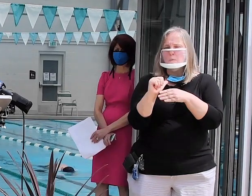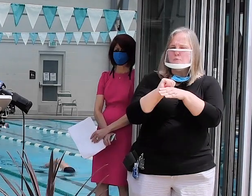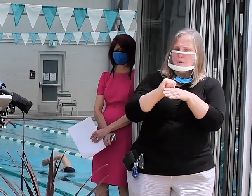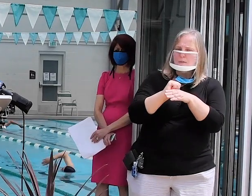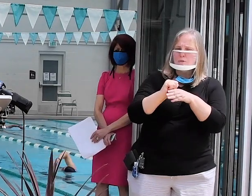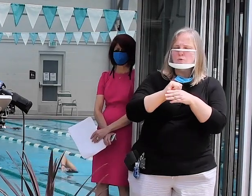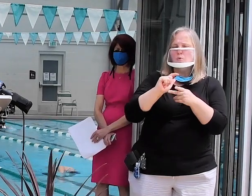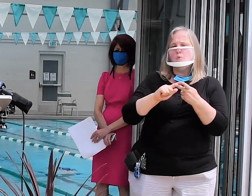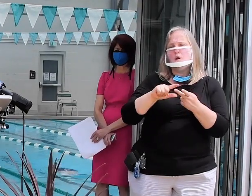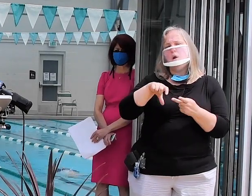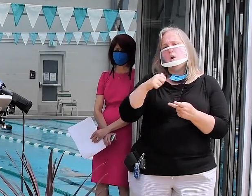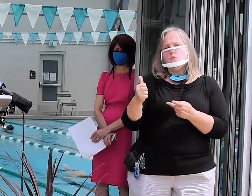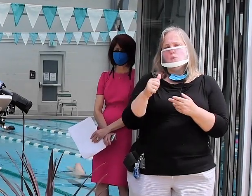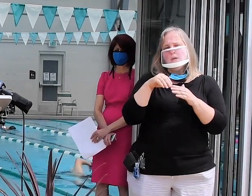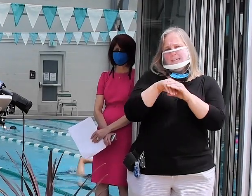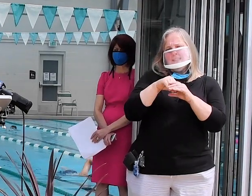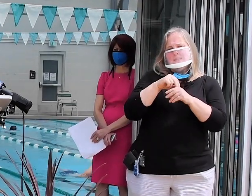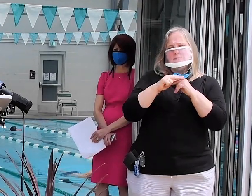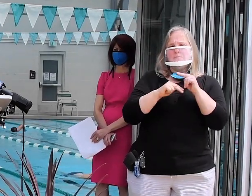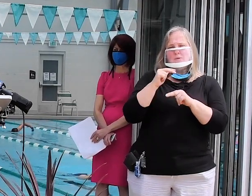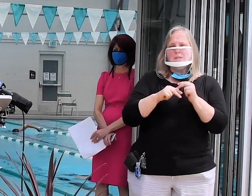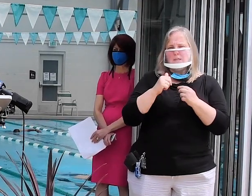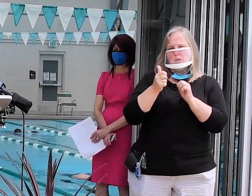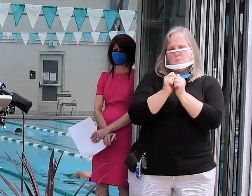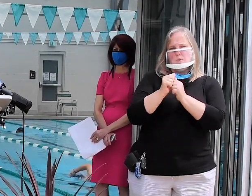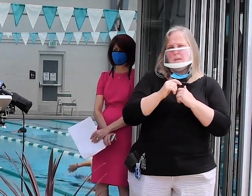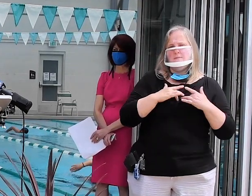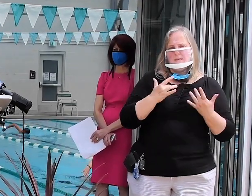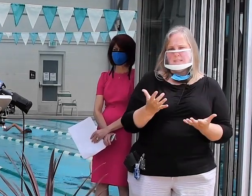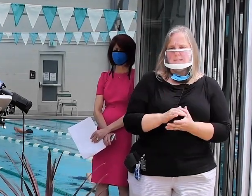other indoor sporting events.